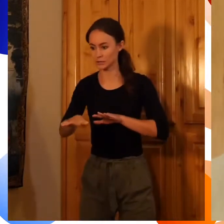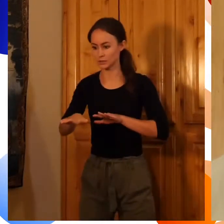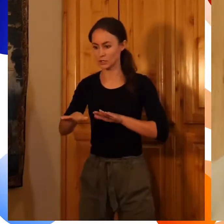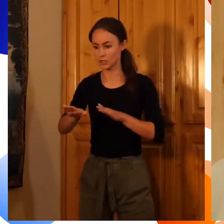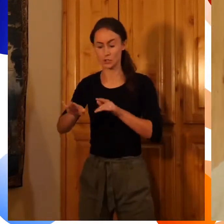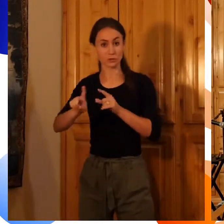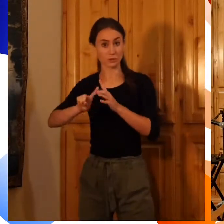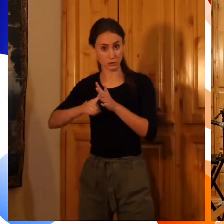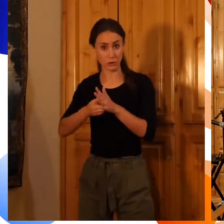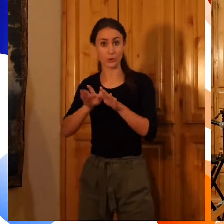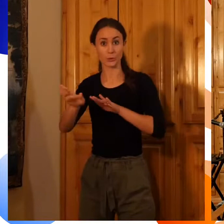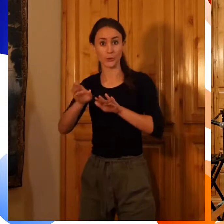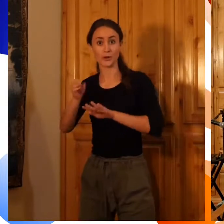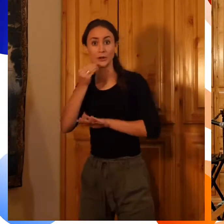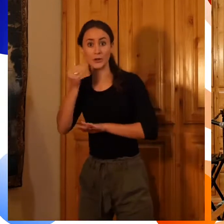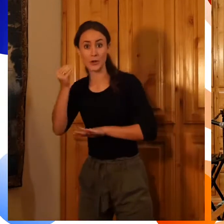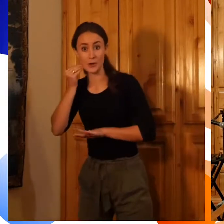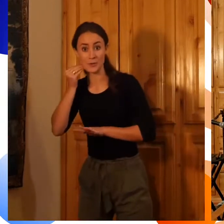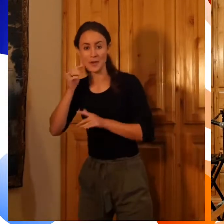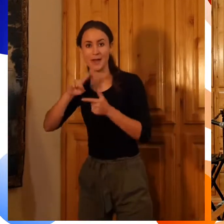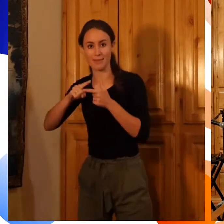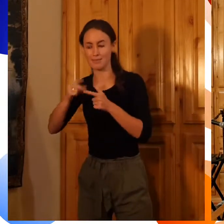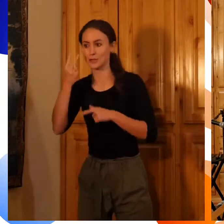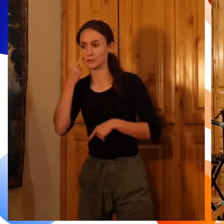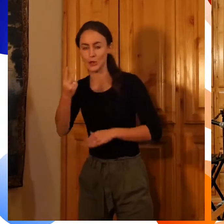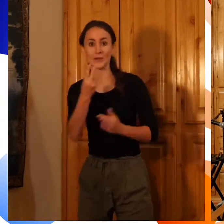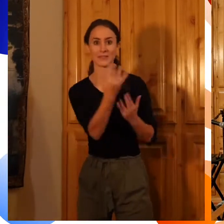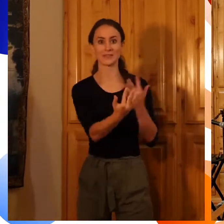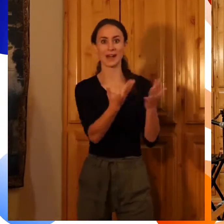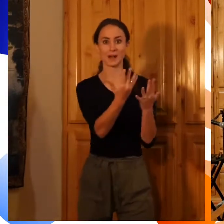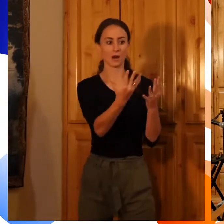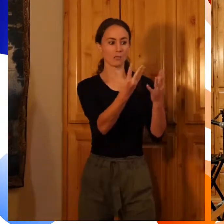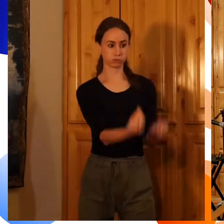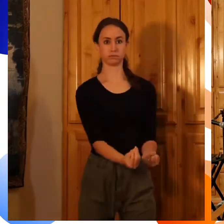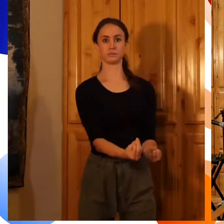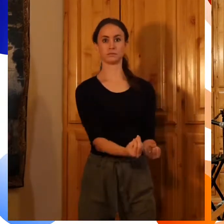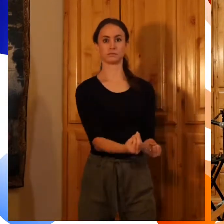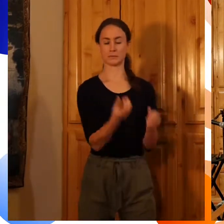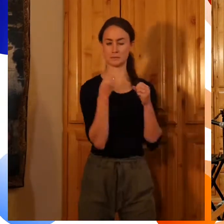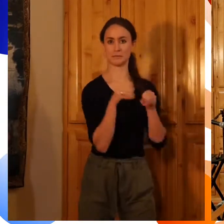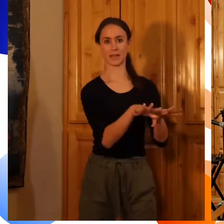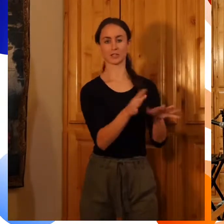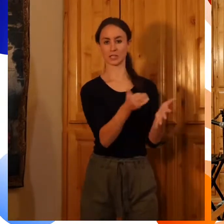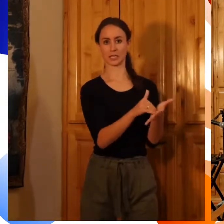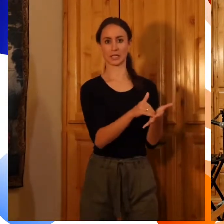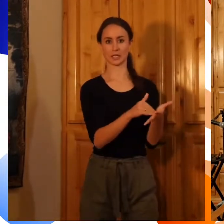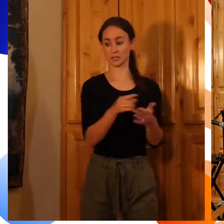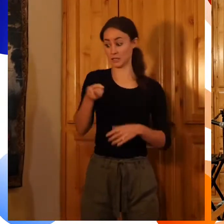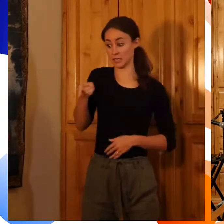by magic, and Donald fell down unconscious and remembered nothing more until morning.